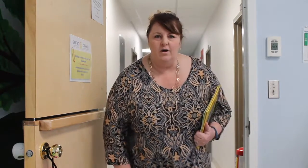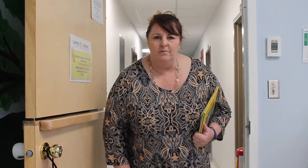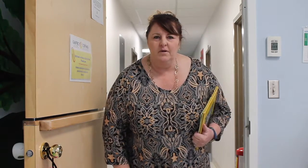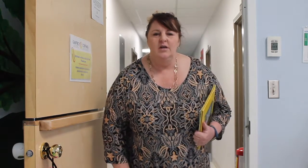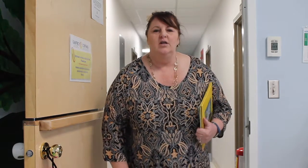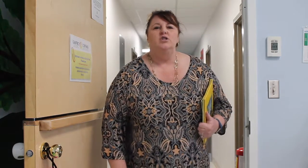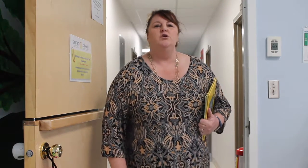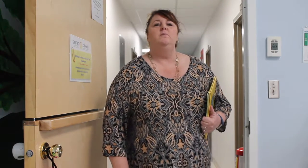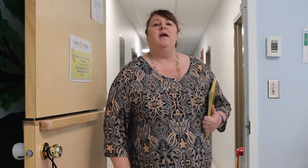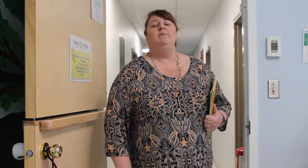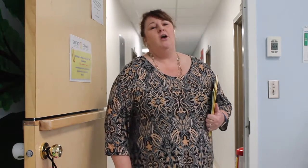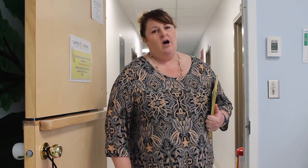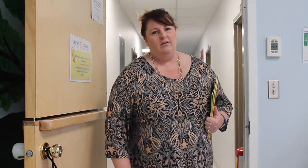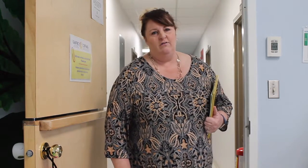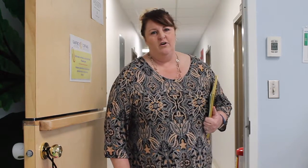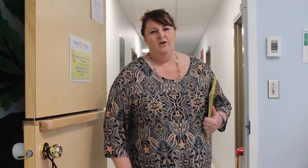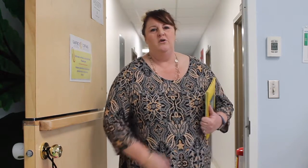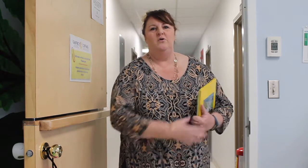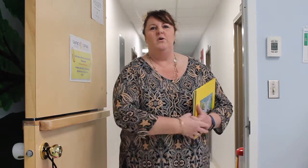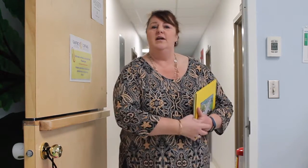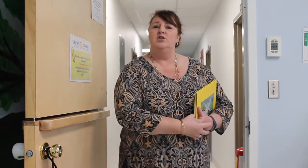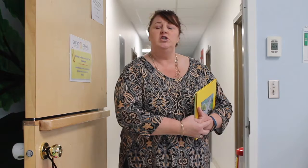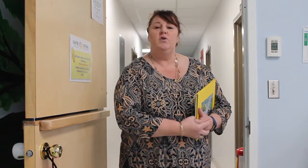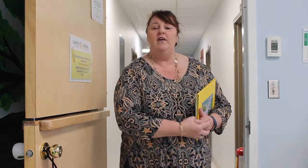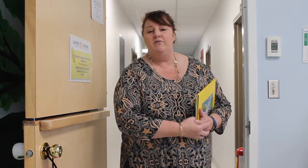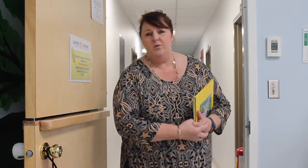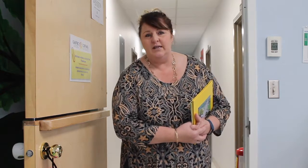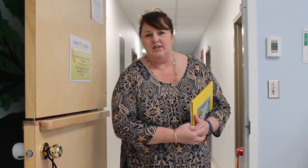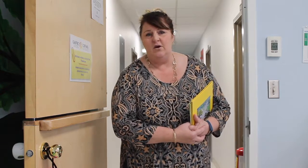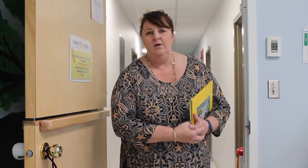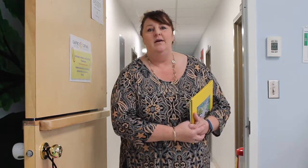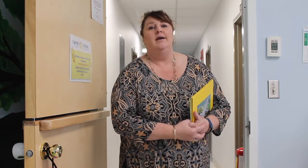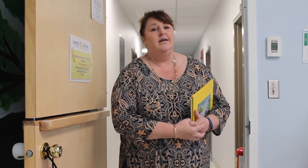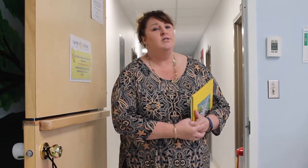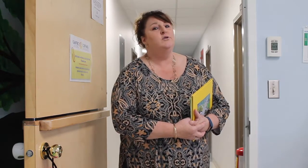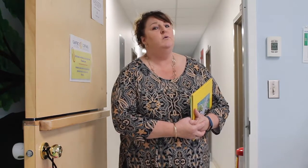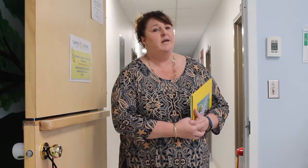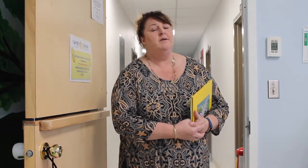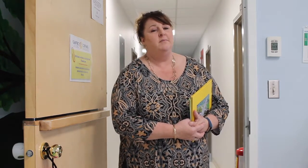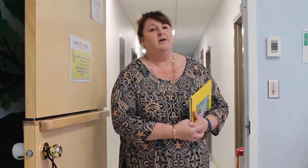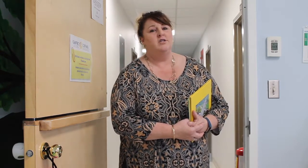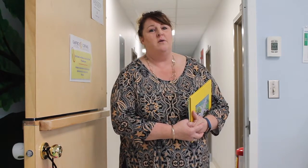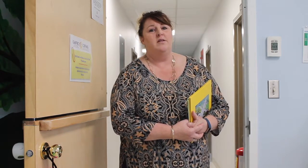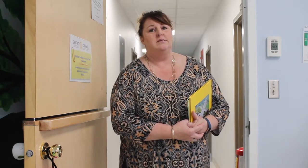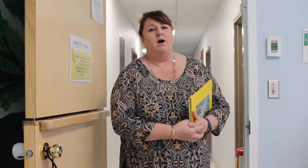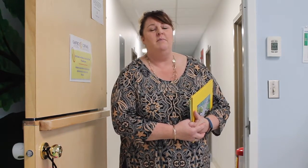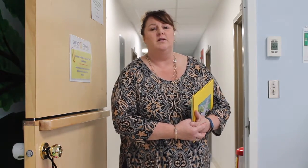welcome to baby Oliver, who has just arrived a few weeks ago, and he soon will be coming to Parent and Taught with his mom and his